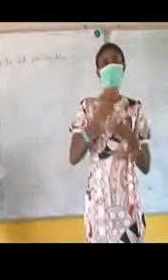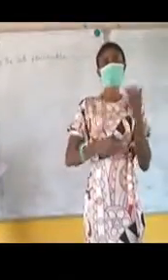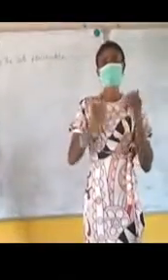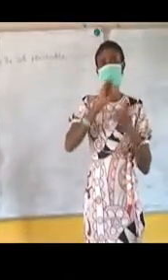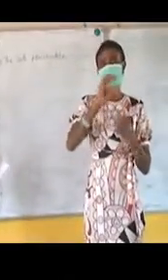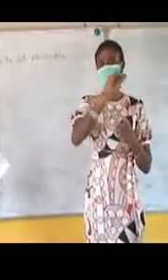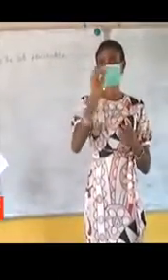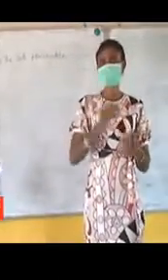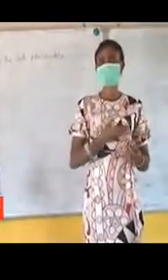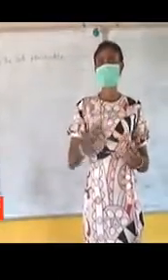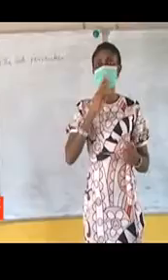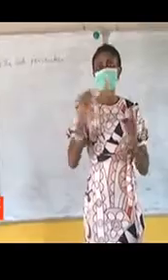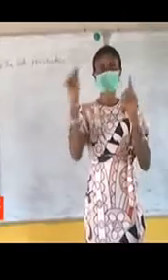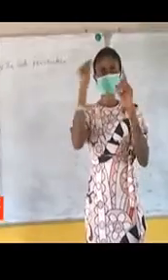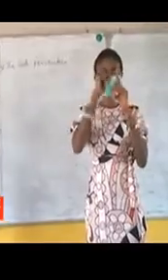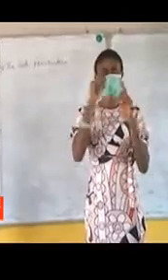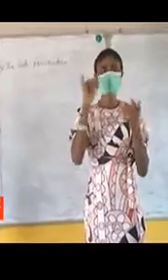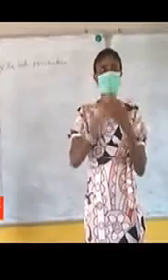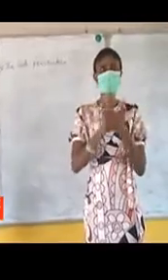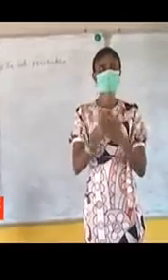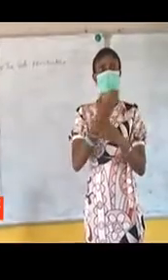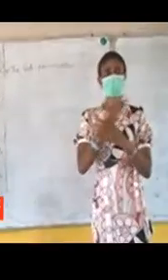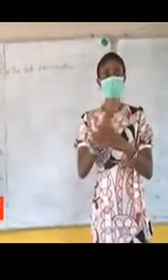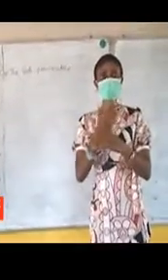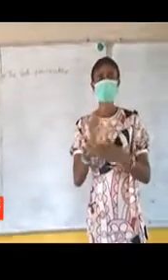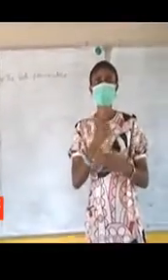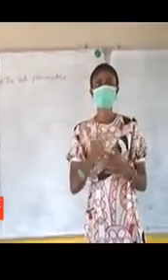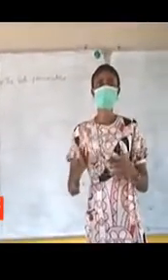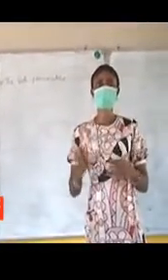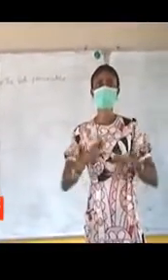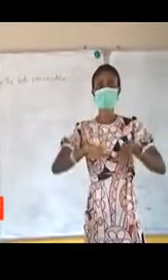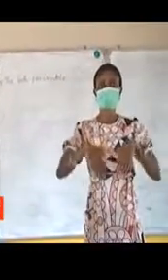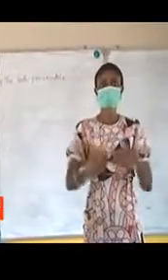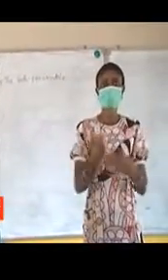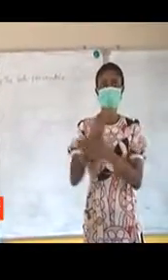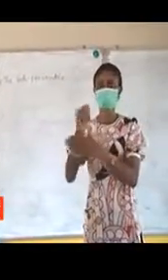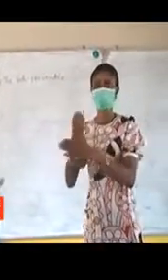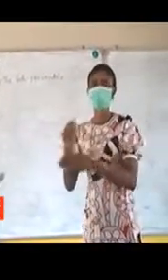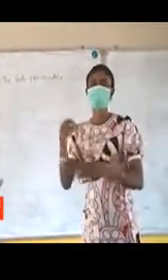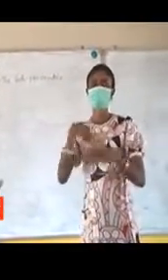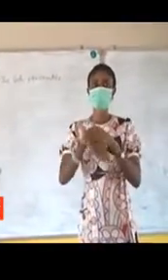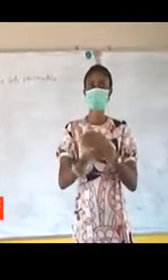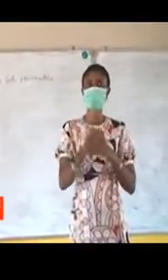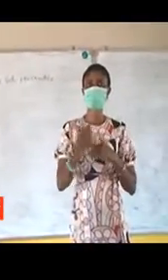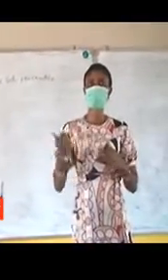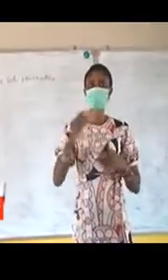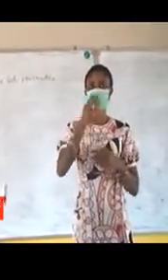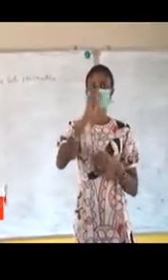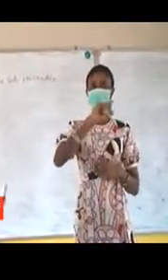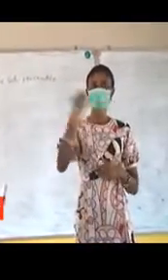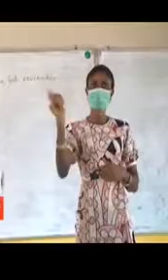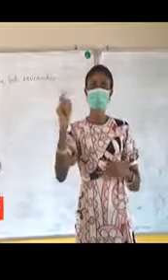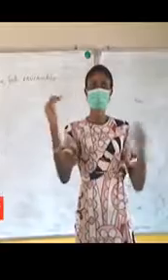Percentiles are points that divide a given distribution into 100 equal